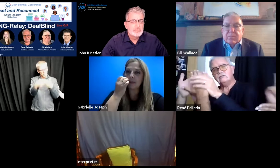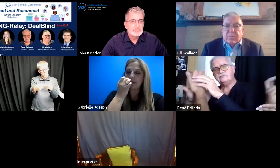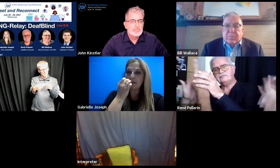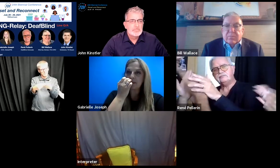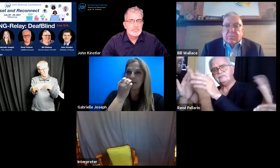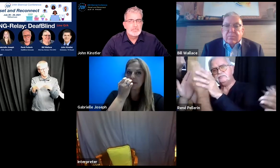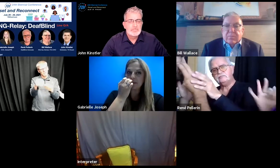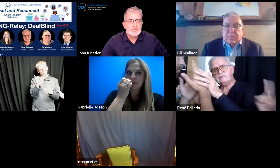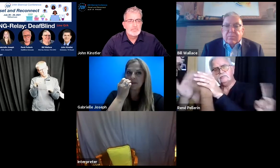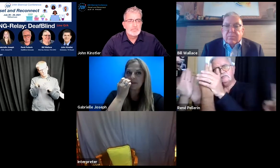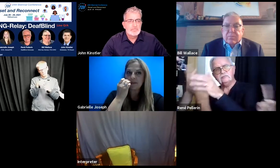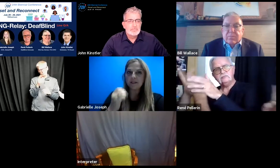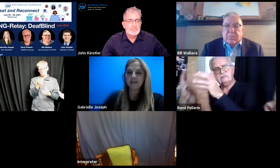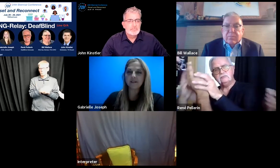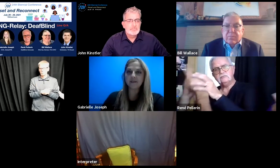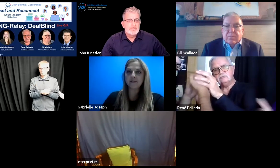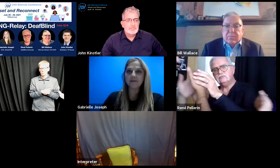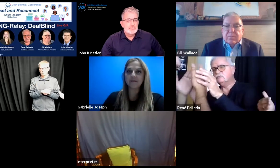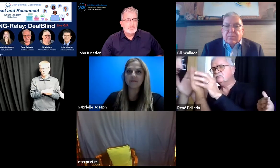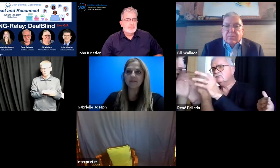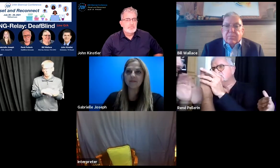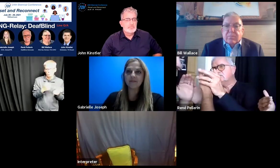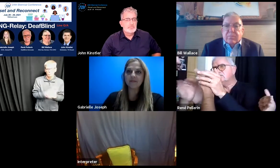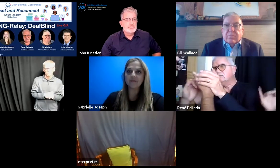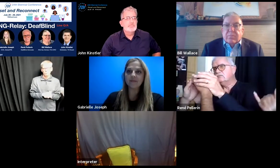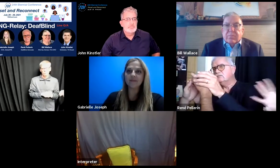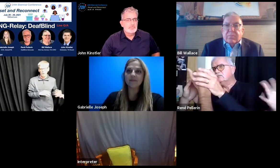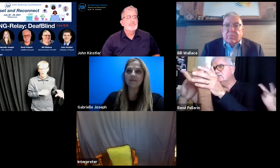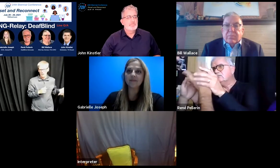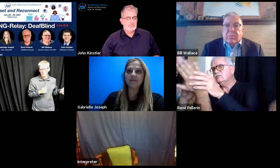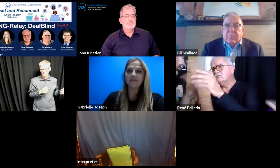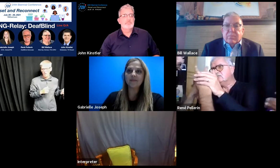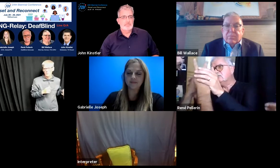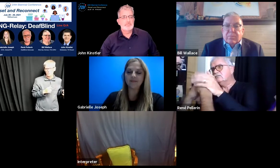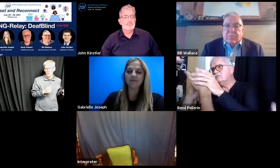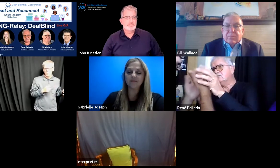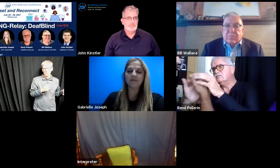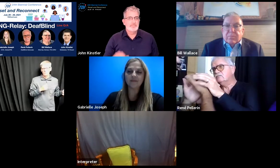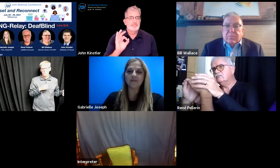Without having us a part of that conversation, we also like to have the opportunity to lead.